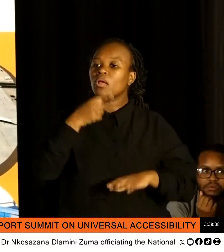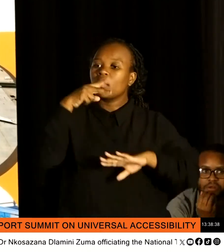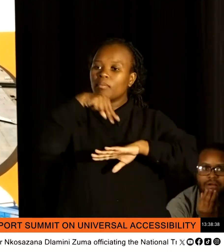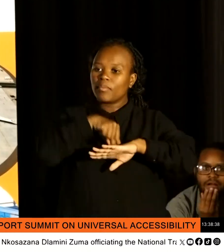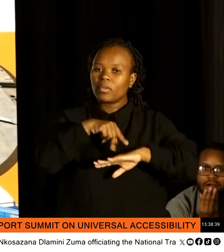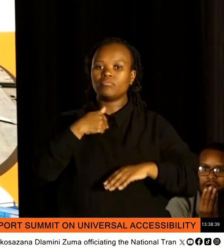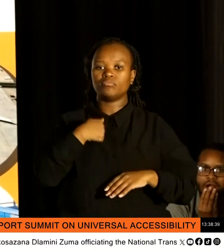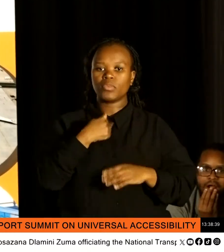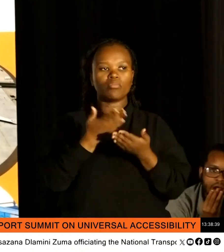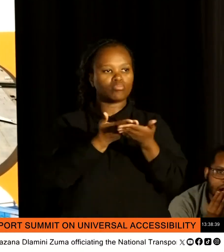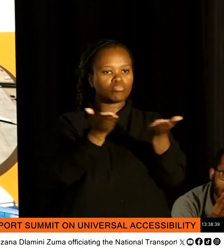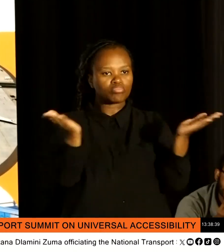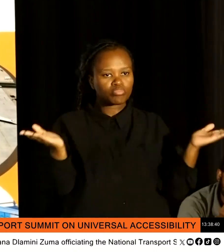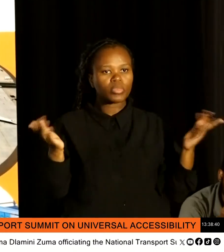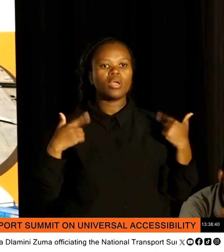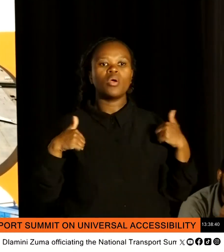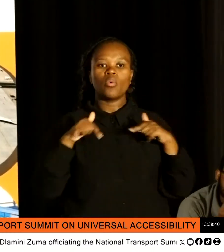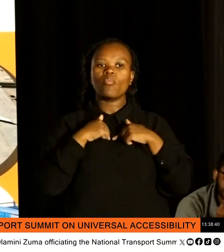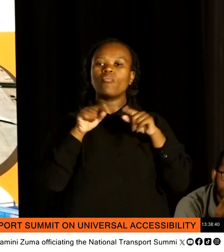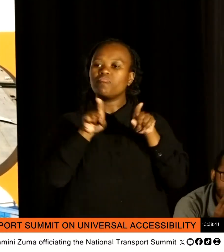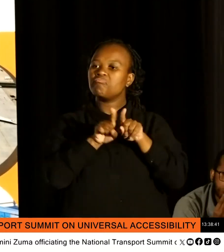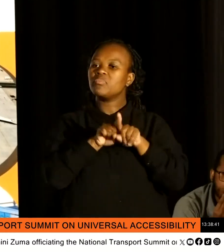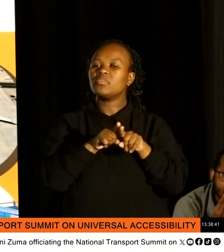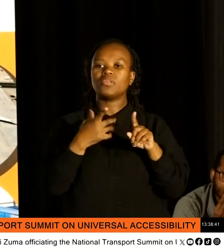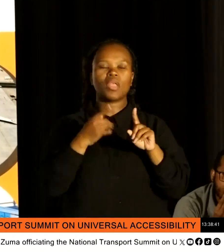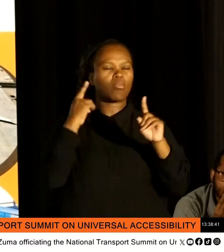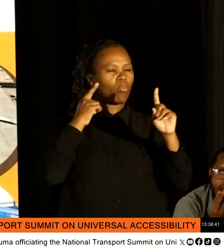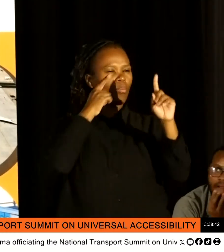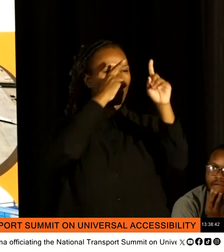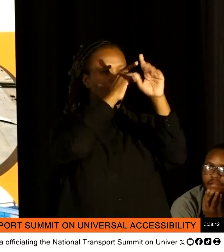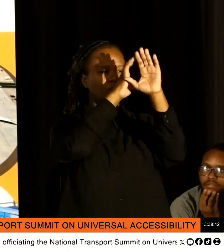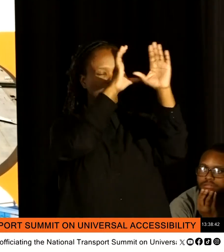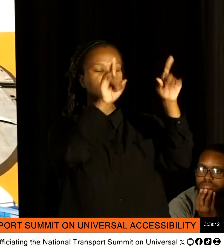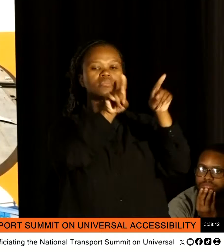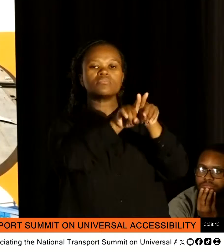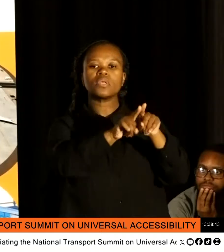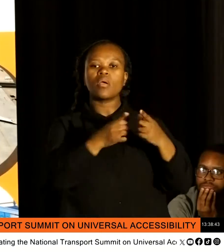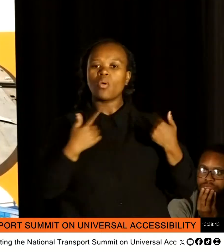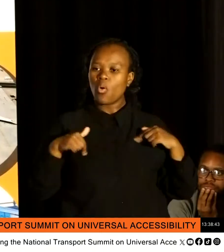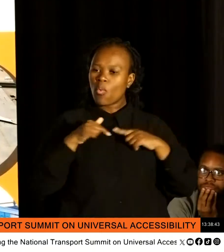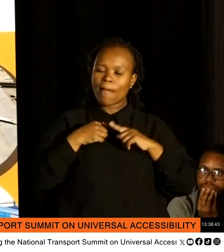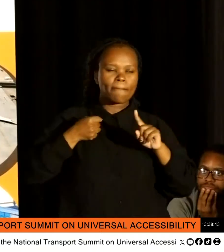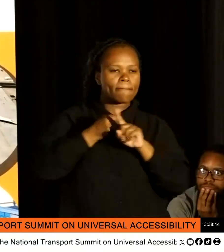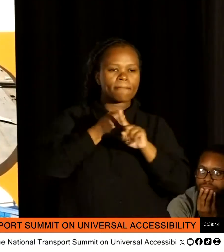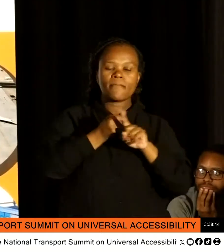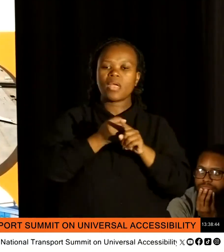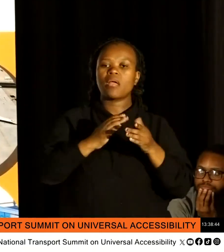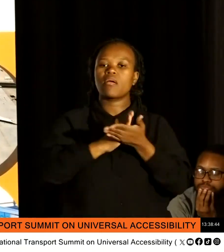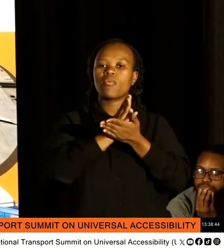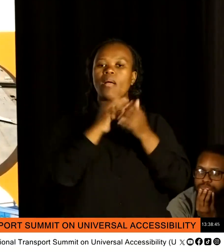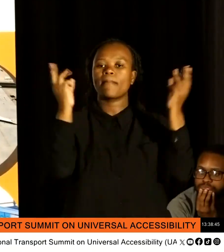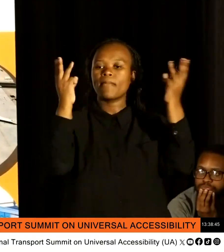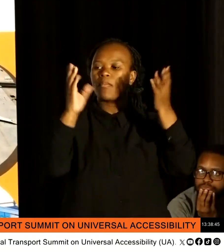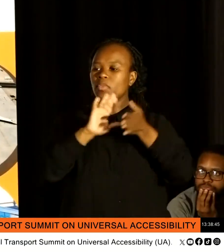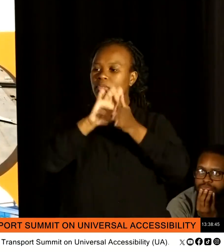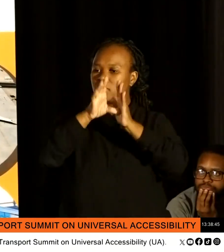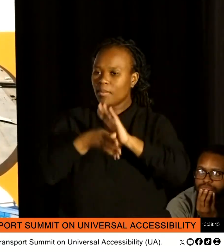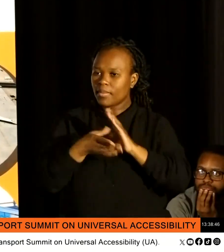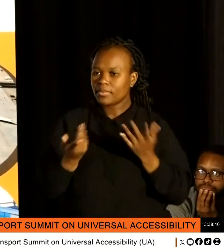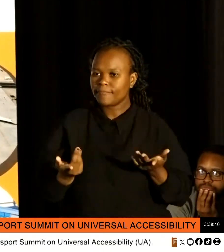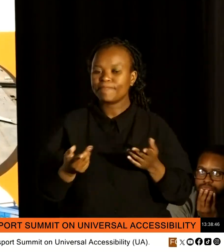all of you who are driven by a common purpose to advocate for the rights and inclusion of persons with